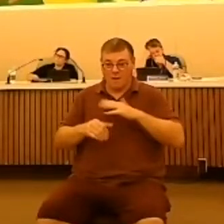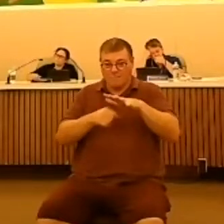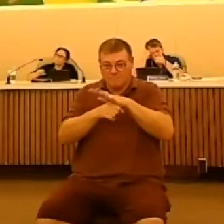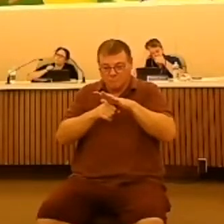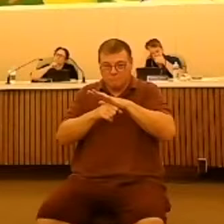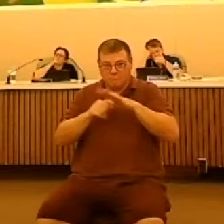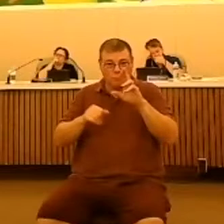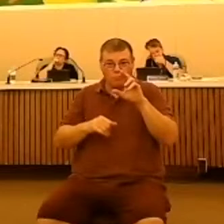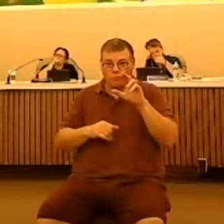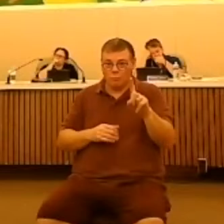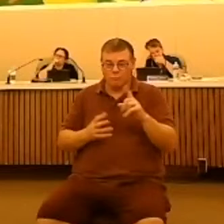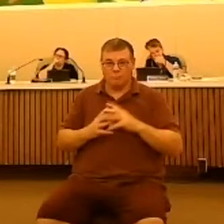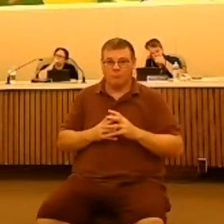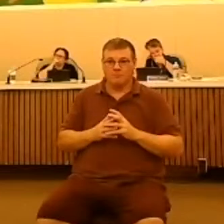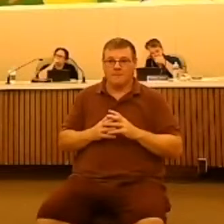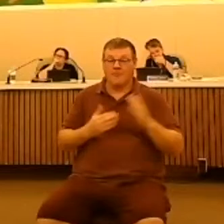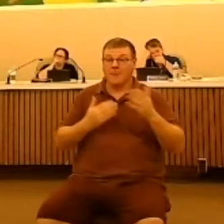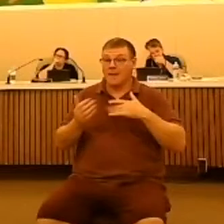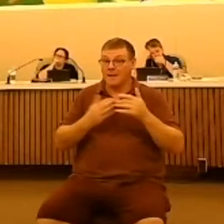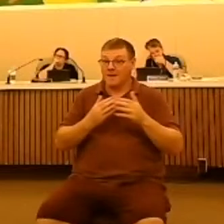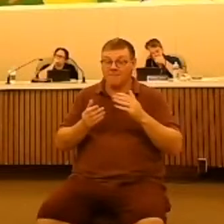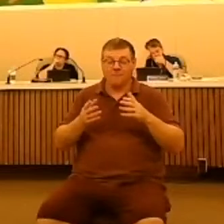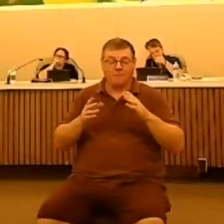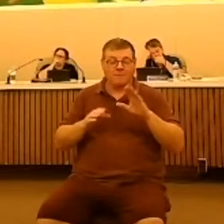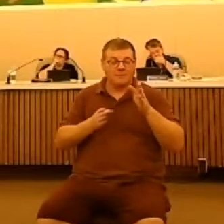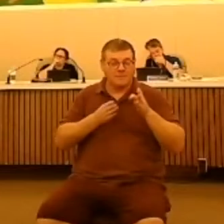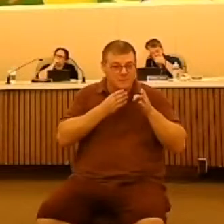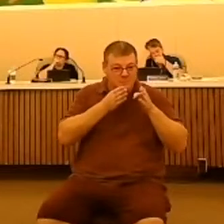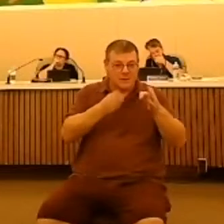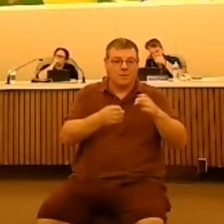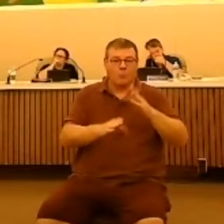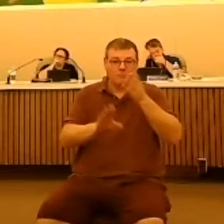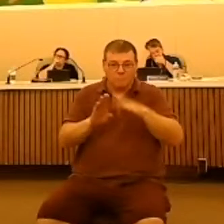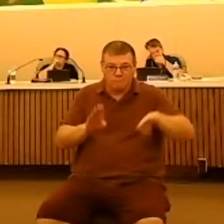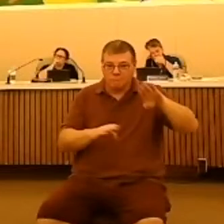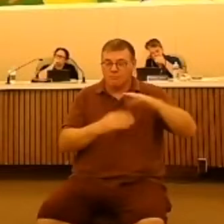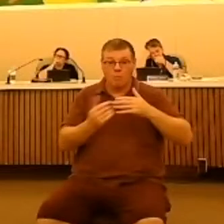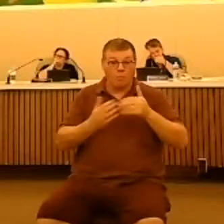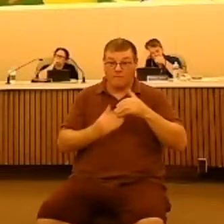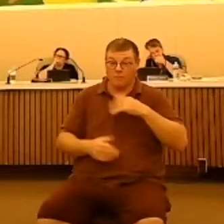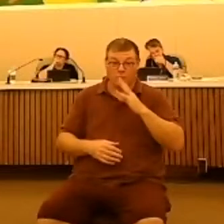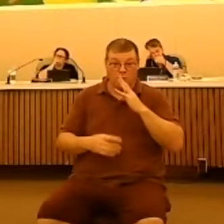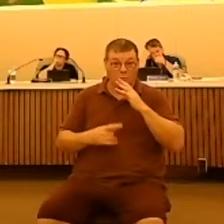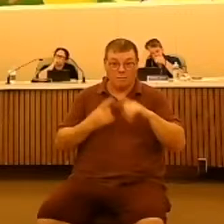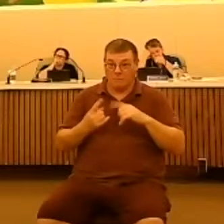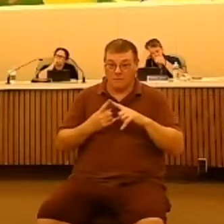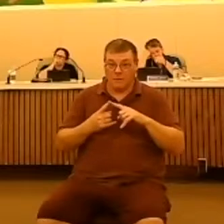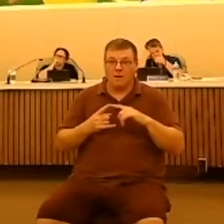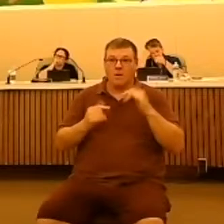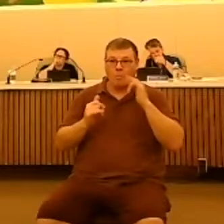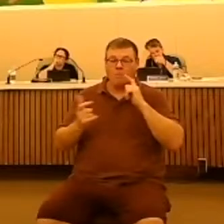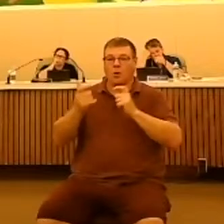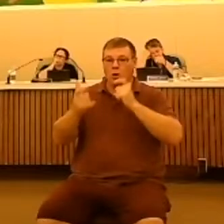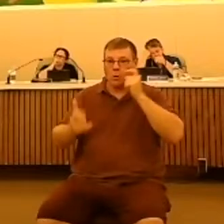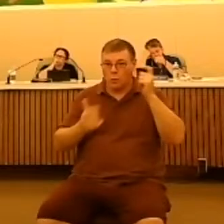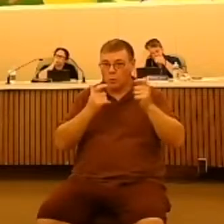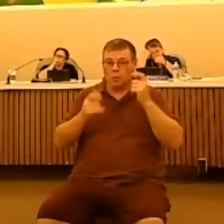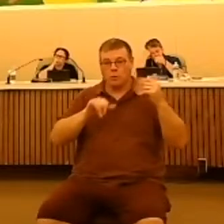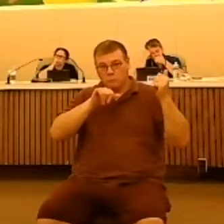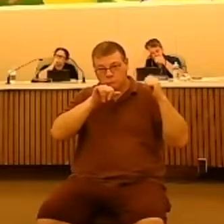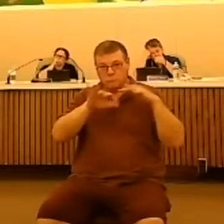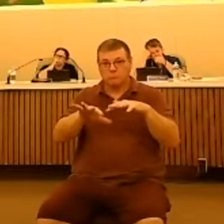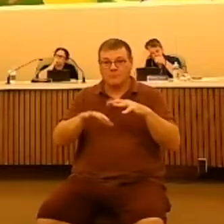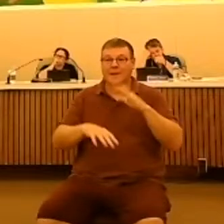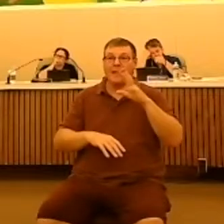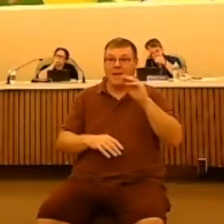roads. Despite putting in gutters or sidewalks or whatever we're talking about, it's just going to be a huge influx. And I did hear